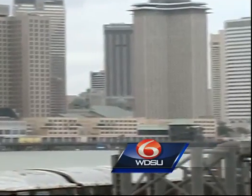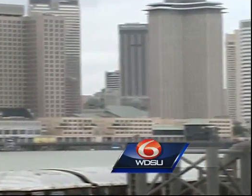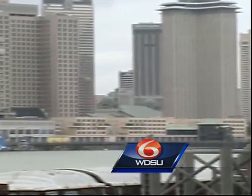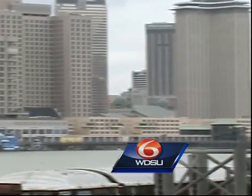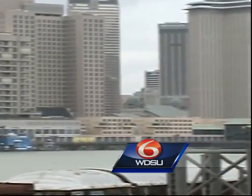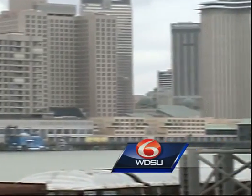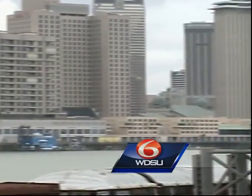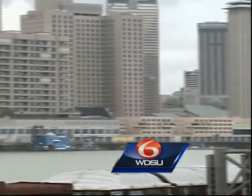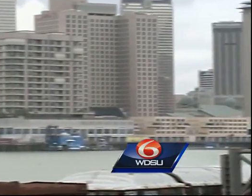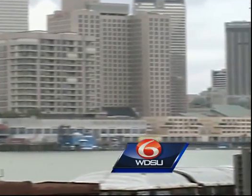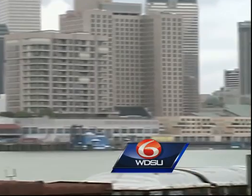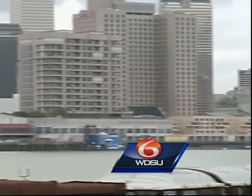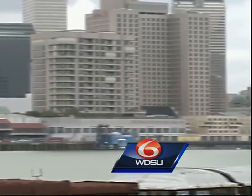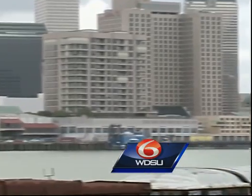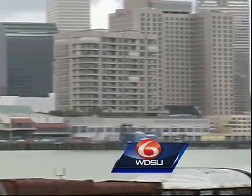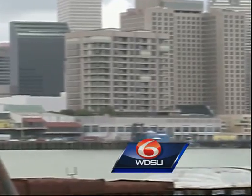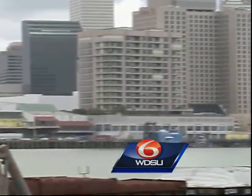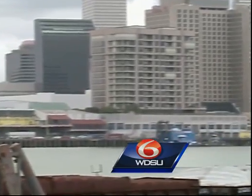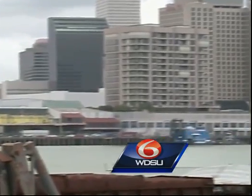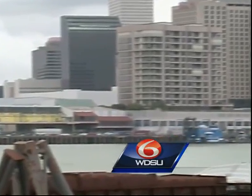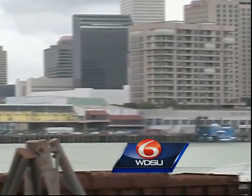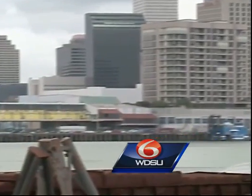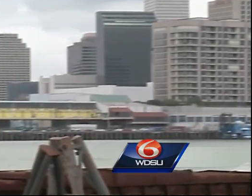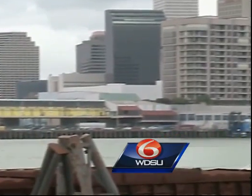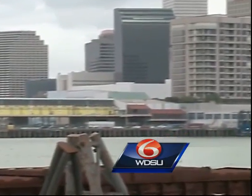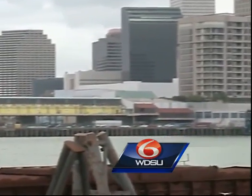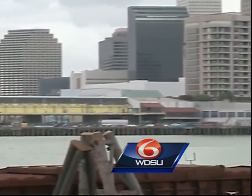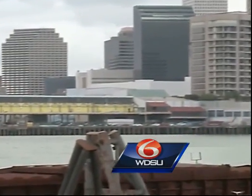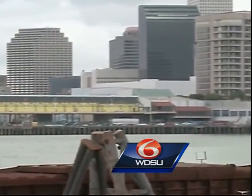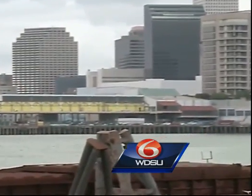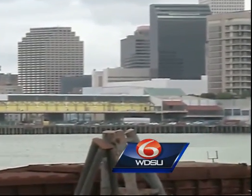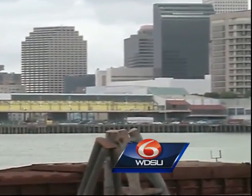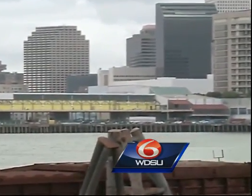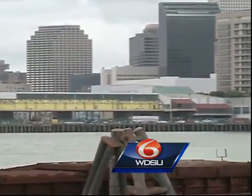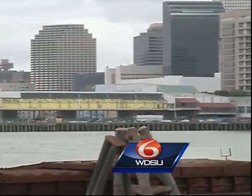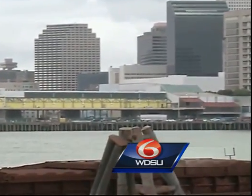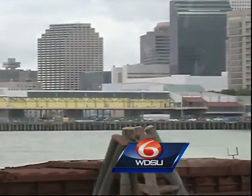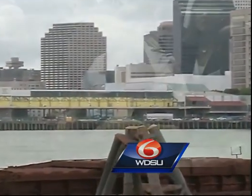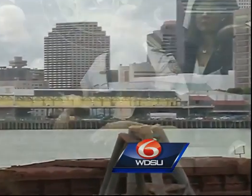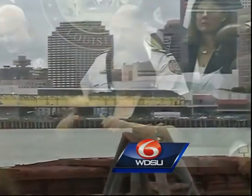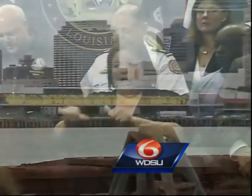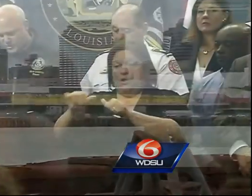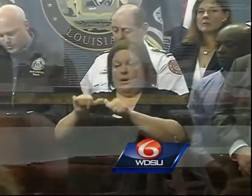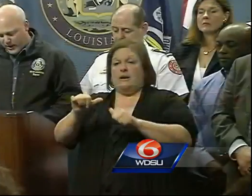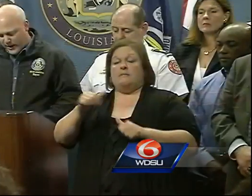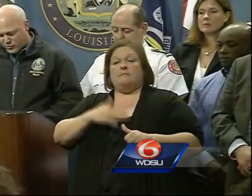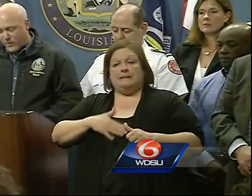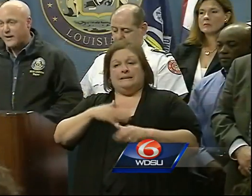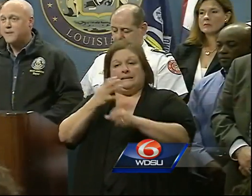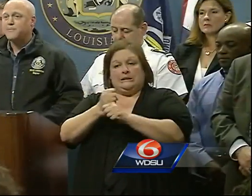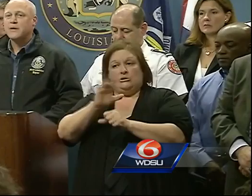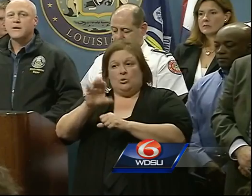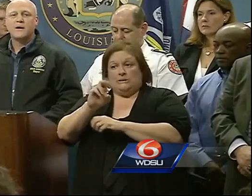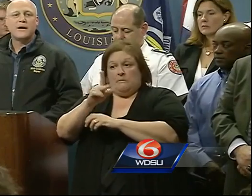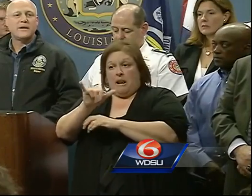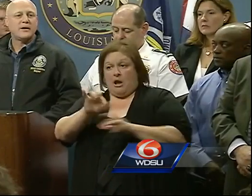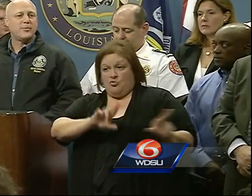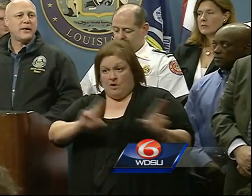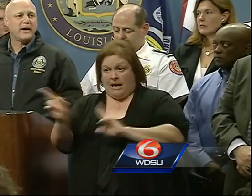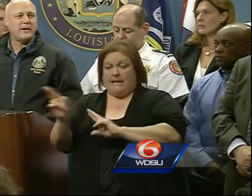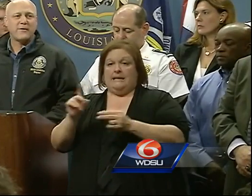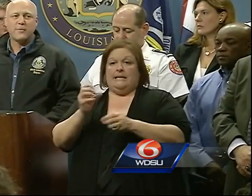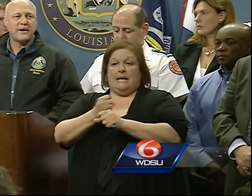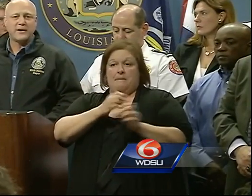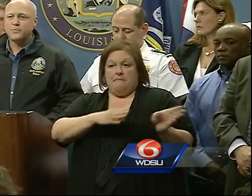storm surge, but nothing, he said, our area hasn't seen many times before. Get your supplies ready. And